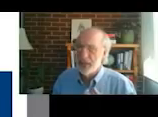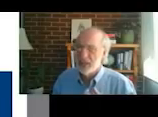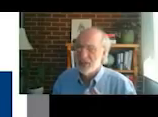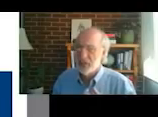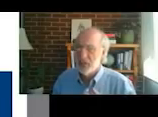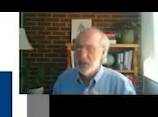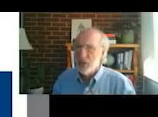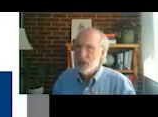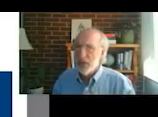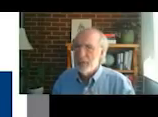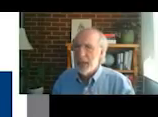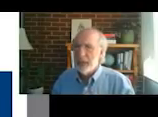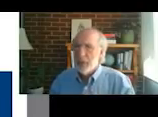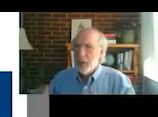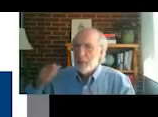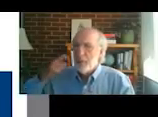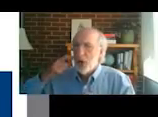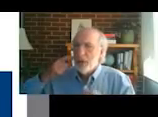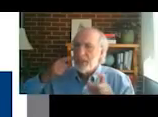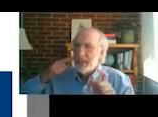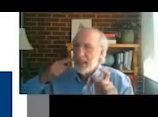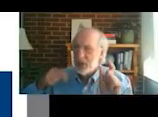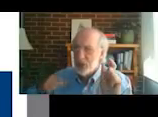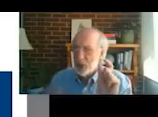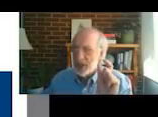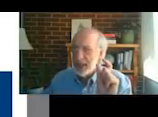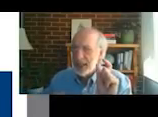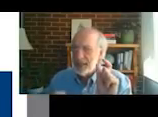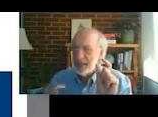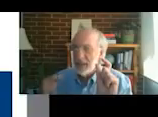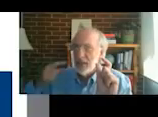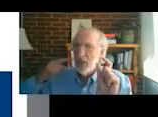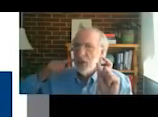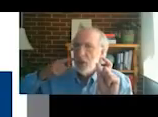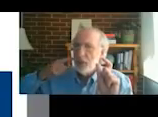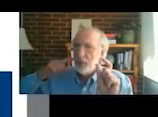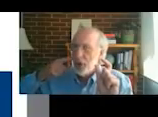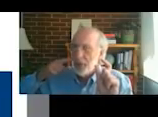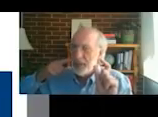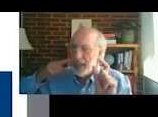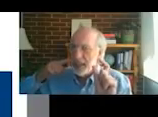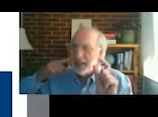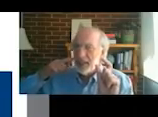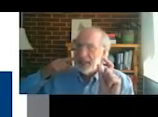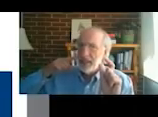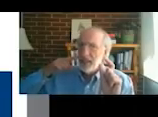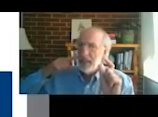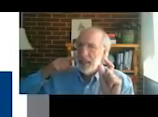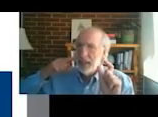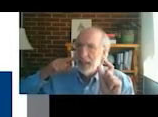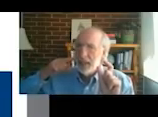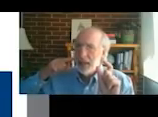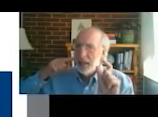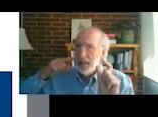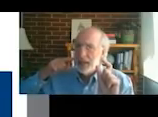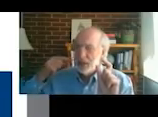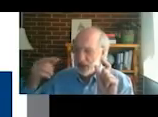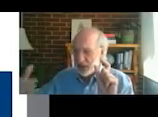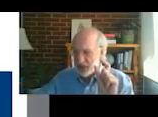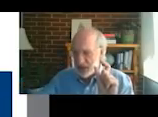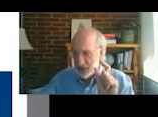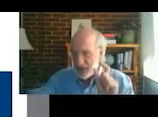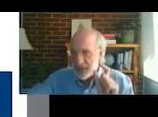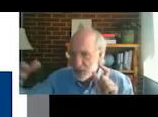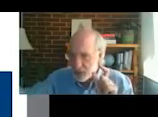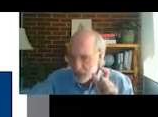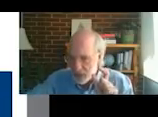trial transfer. So I might show the candy, prompt candy,